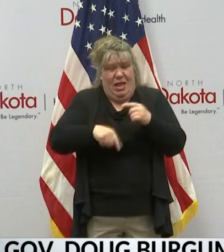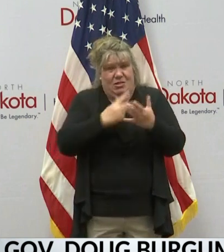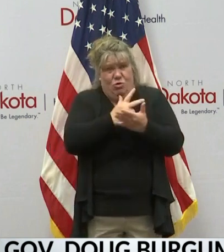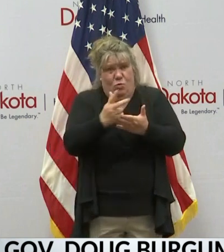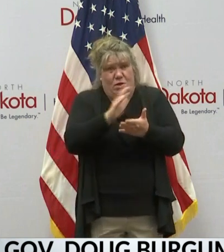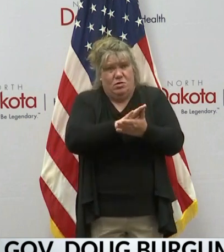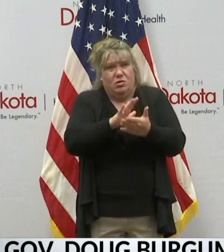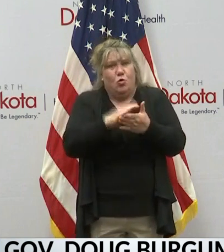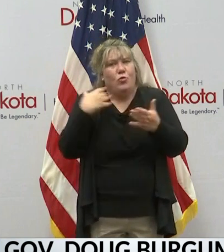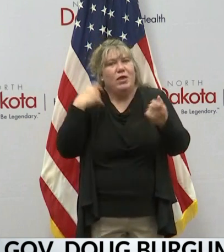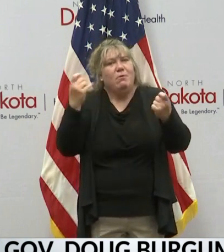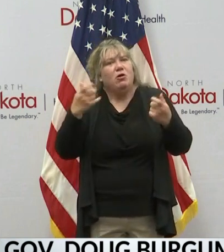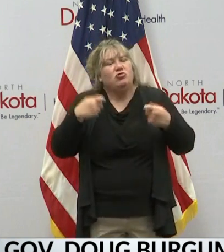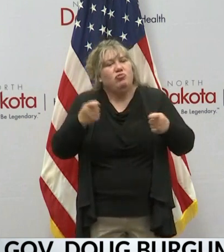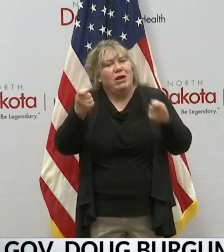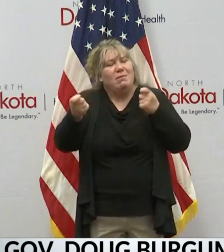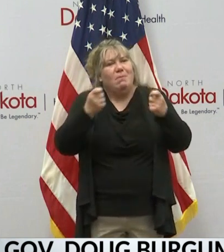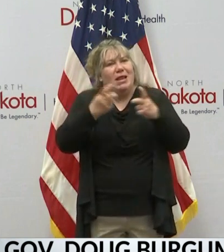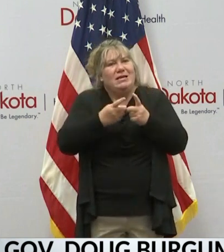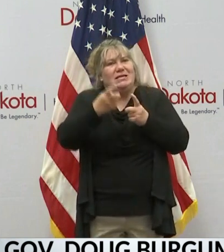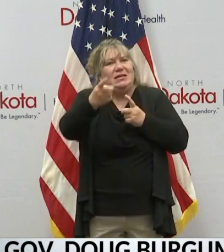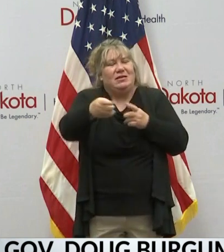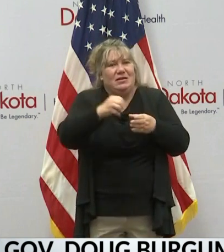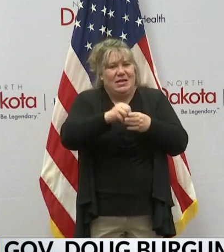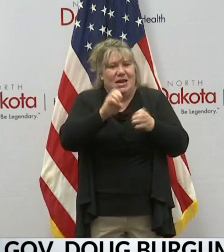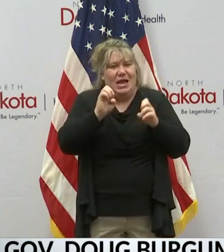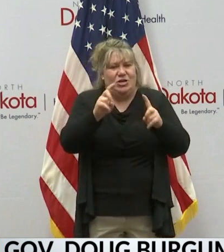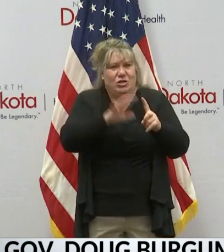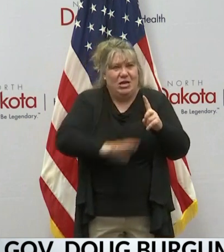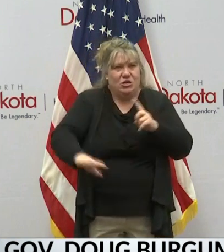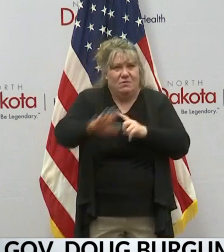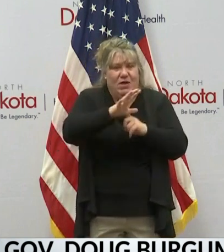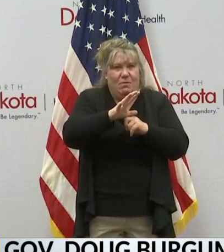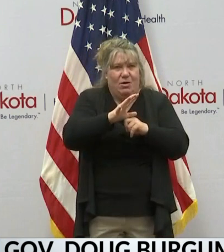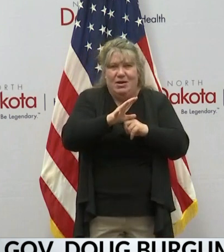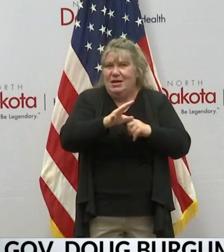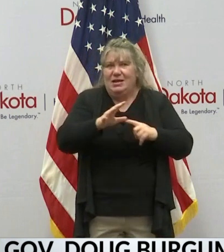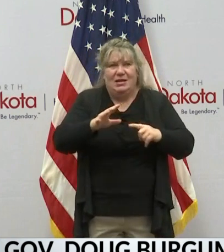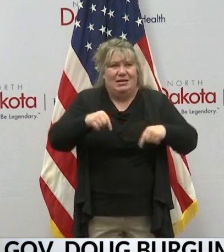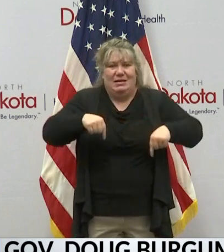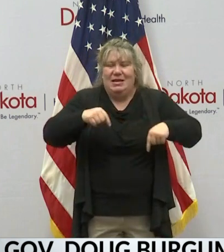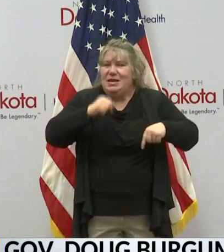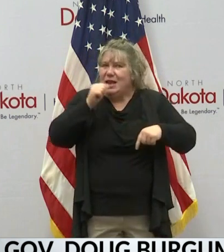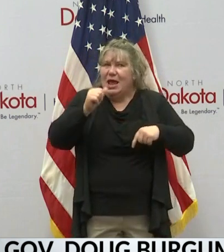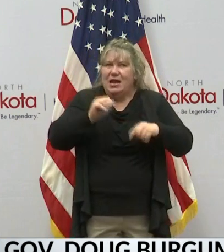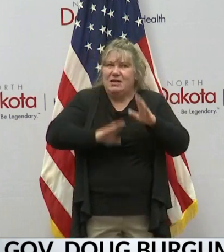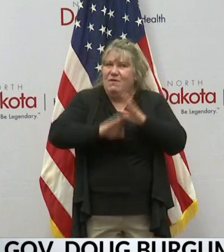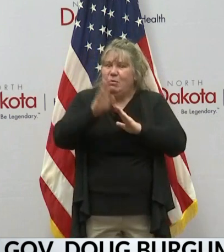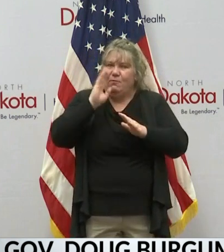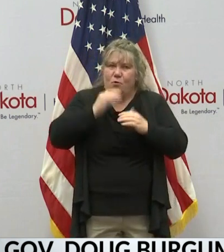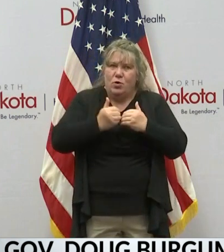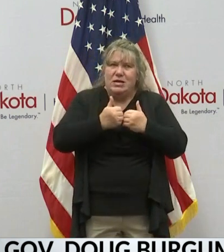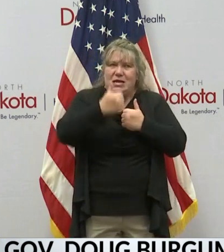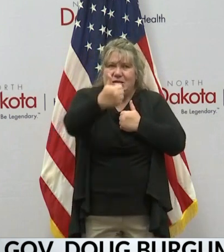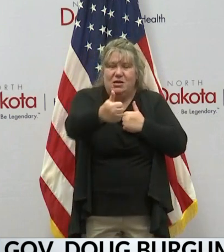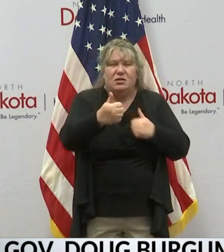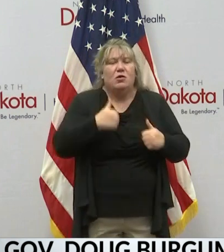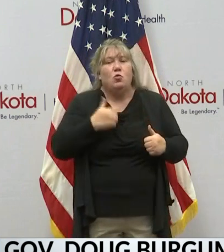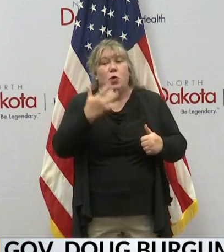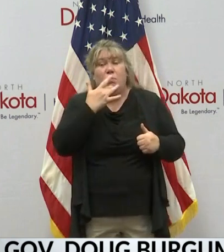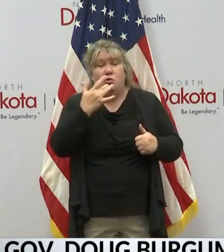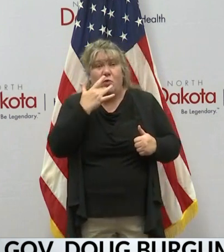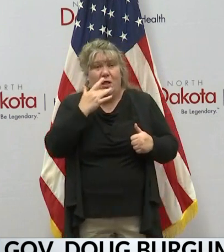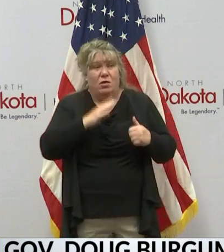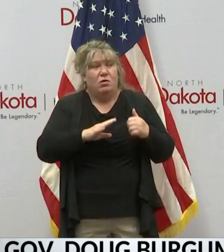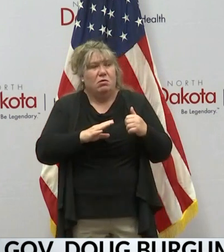towards trying to manage distance in an educational environment not built for distance. And so we would much rather again,